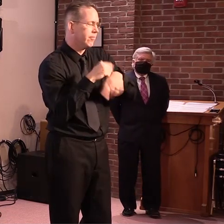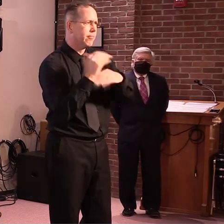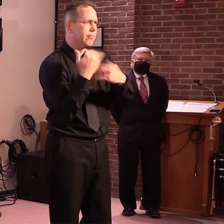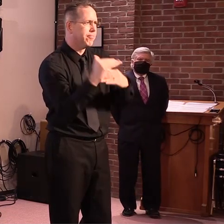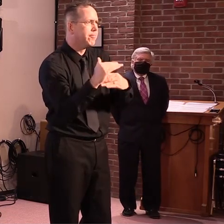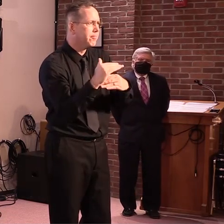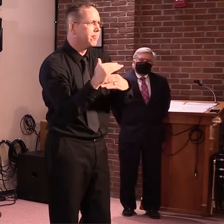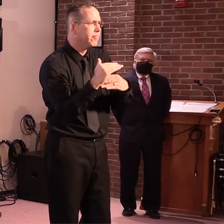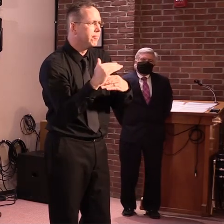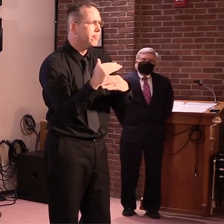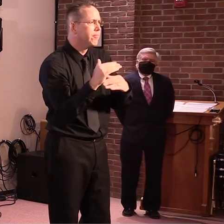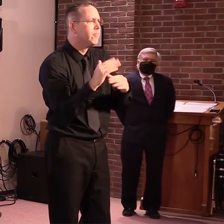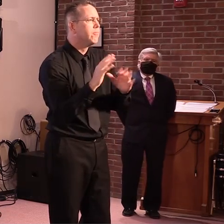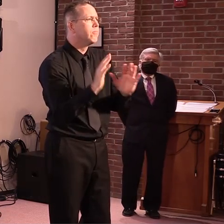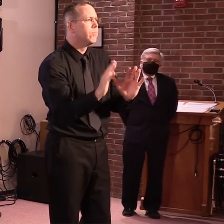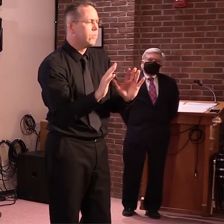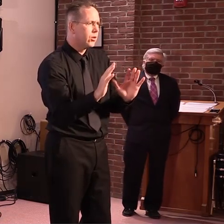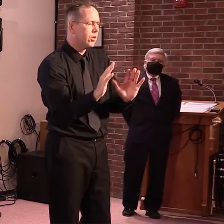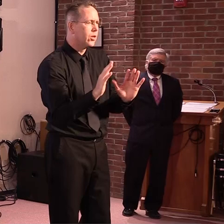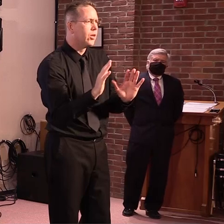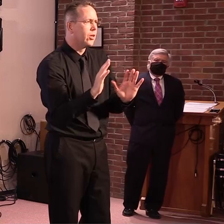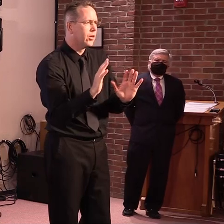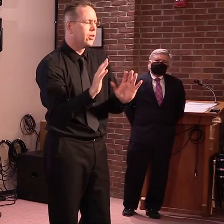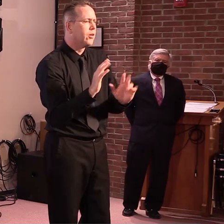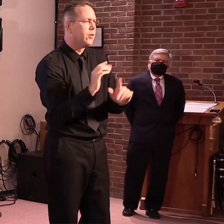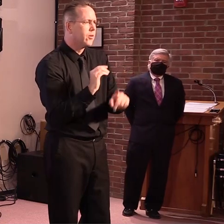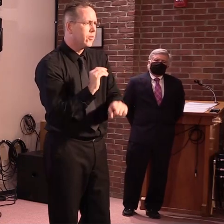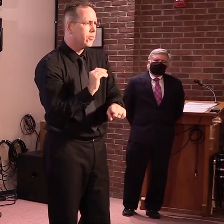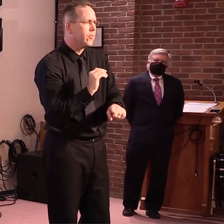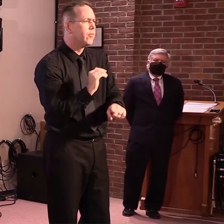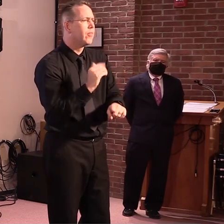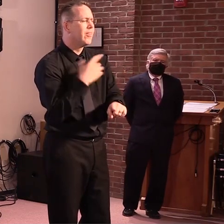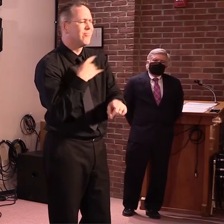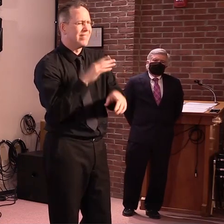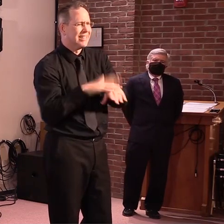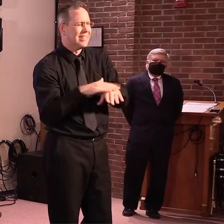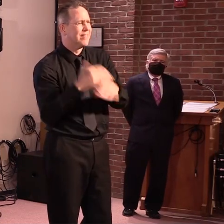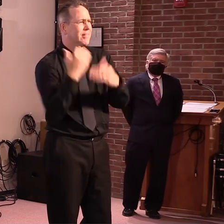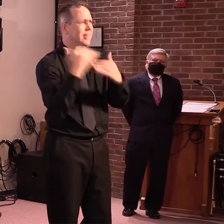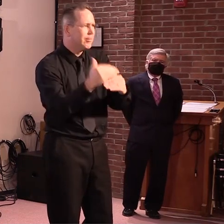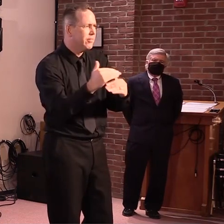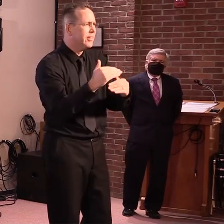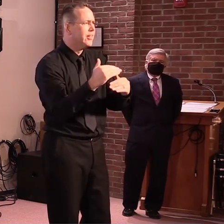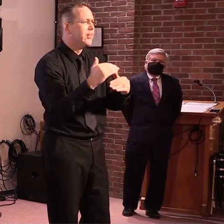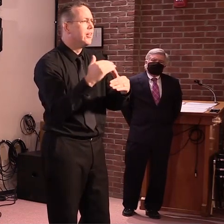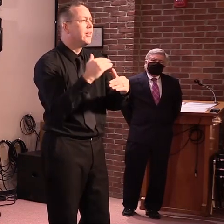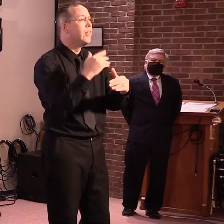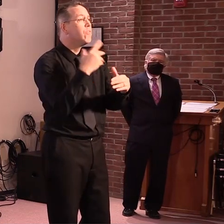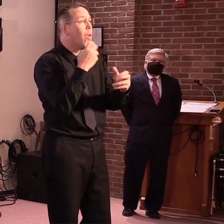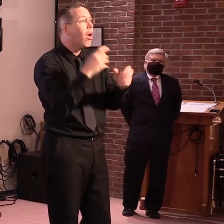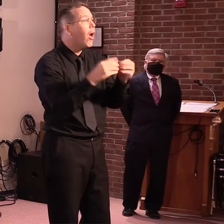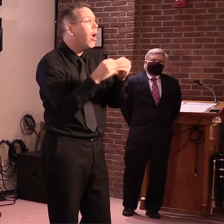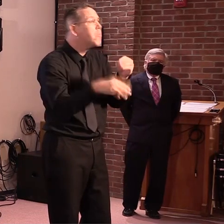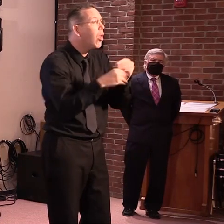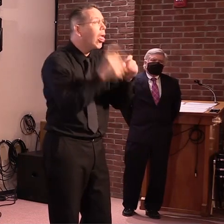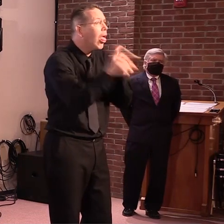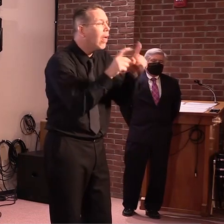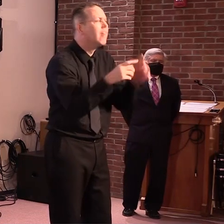also remember there are opportunities to get questions answered from the health department and our office outside of the press conference. We'll start with